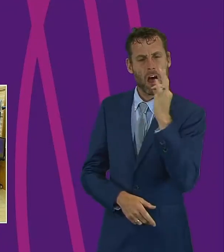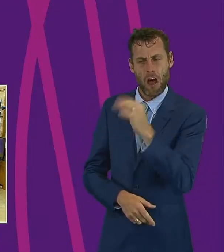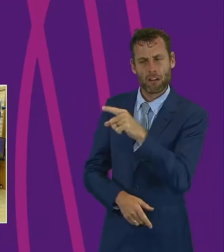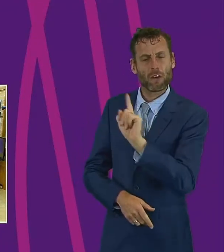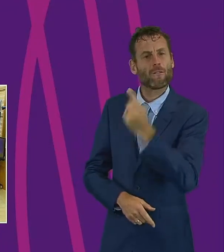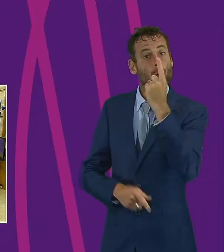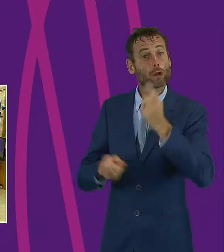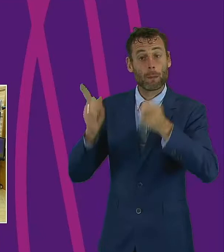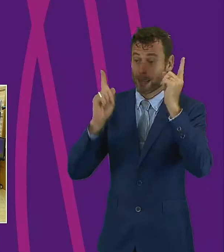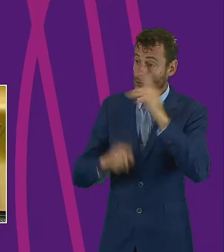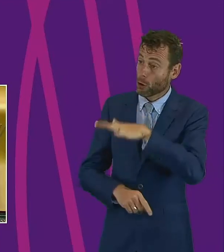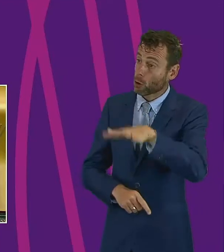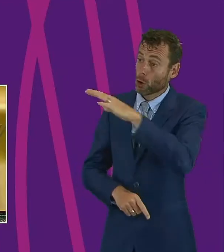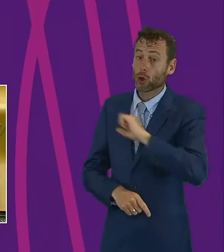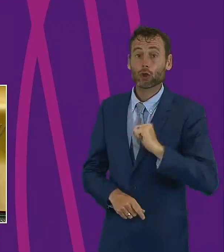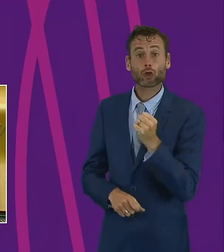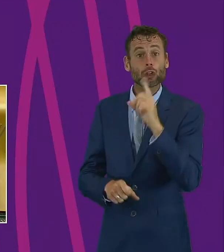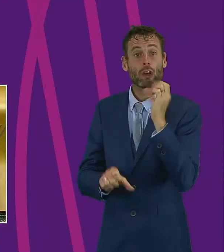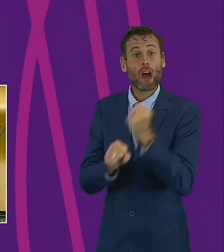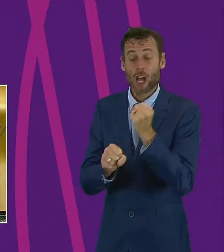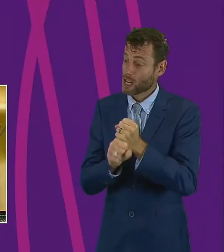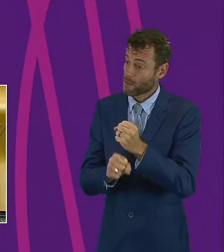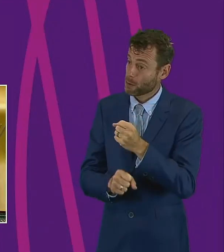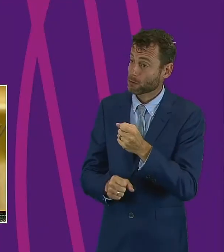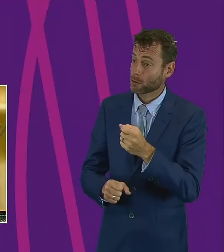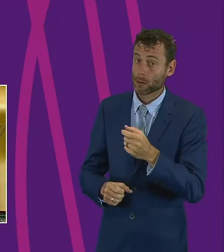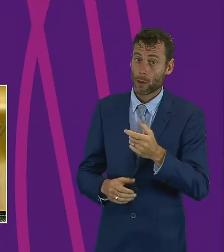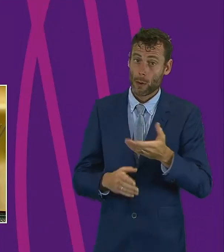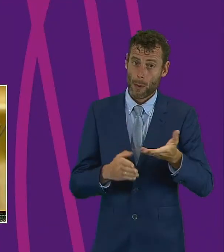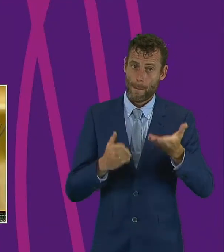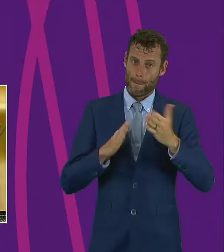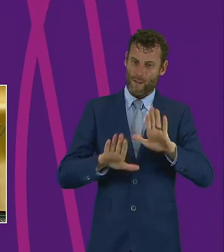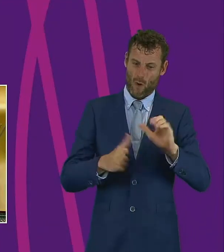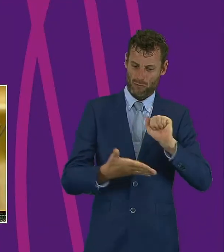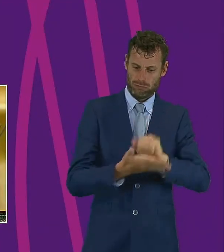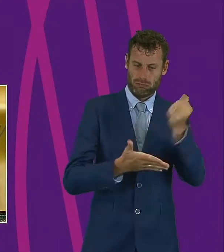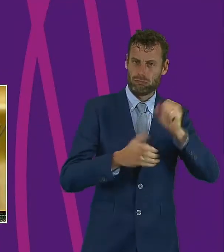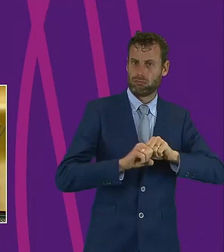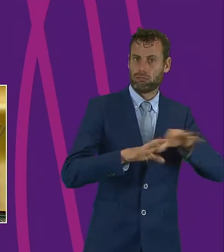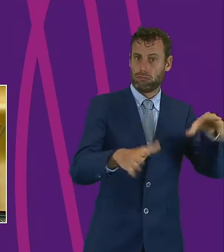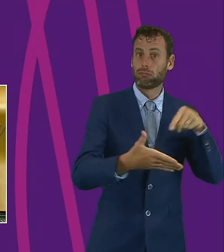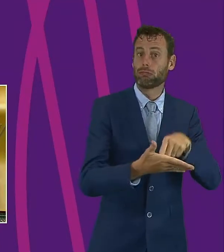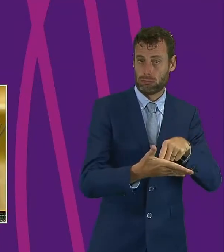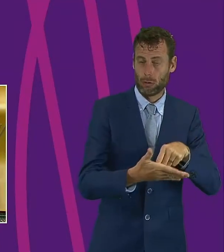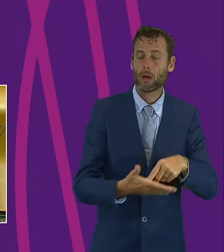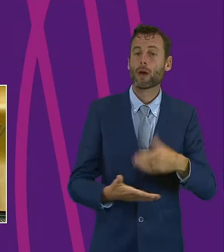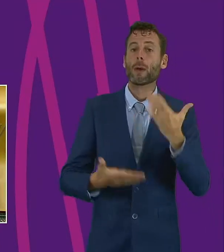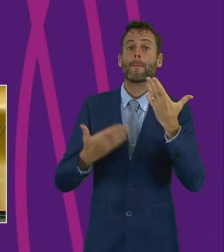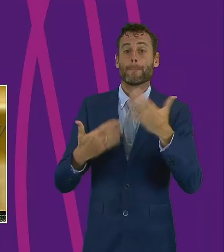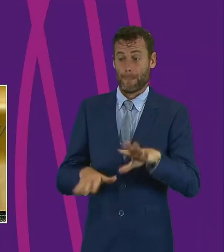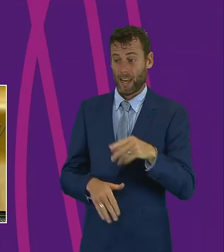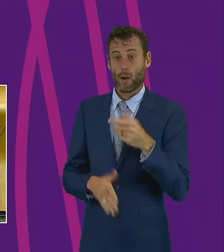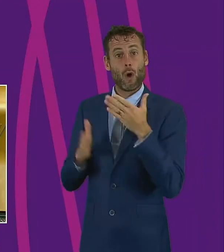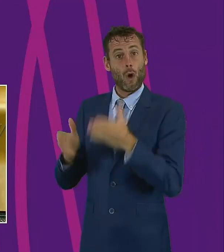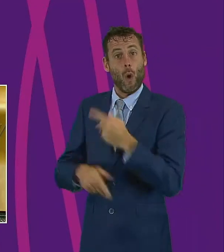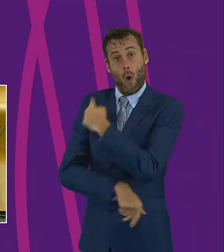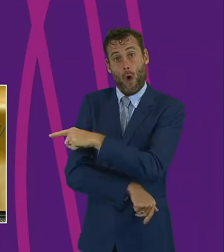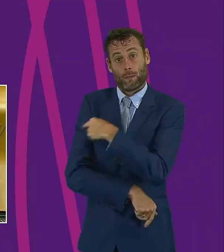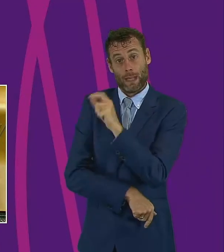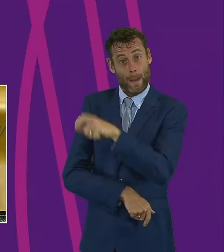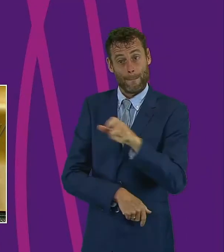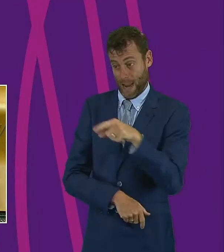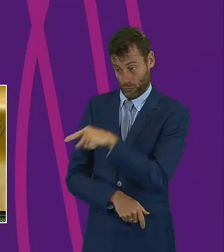Scottish Government know prior to Sunday's press reports that hospital patients who had previously tested positive for COVID